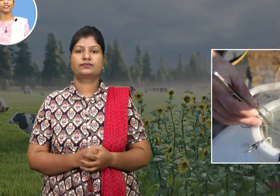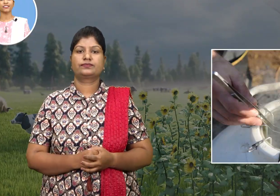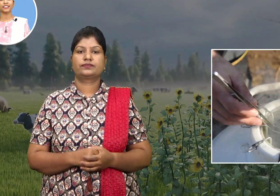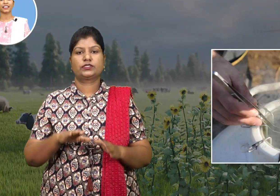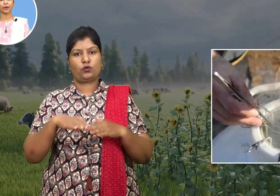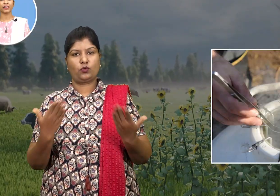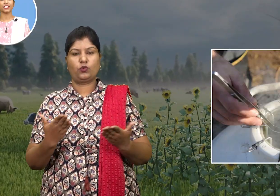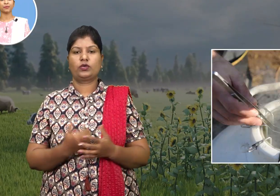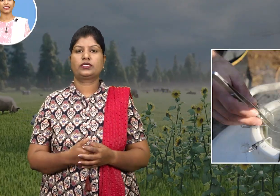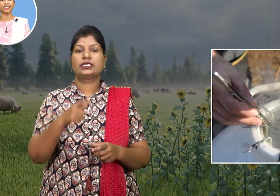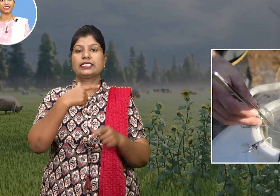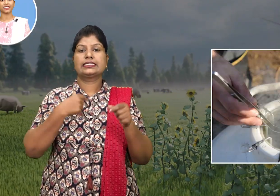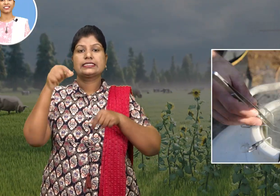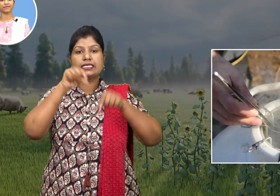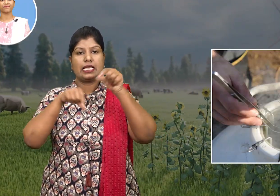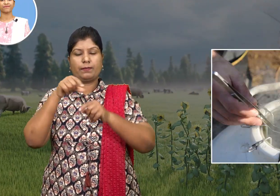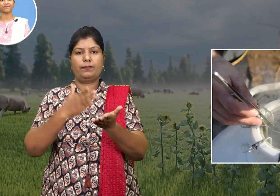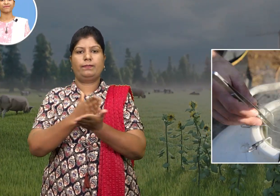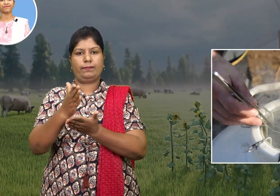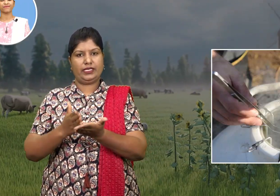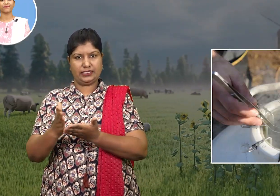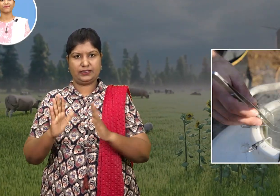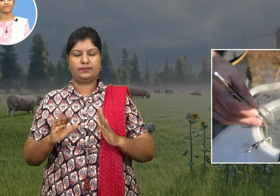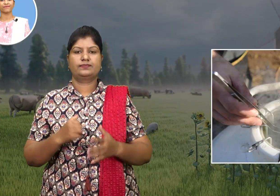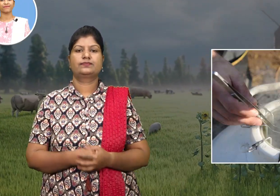or chemical methods.